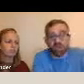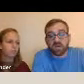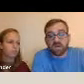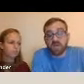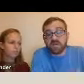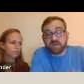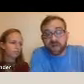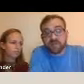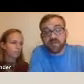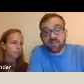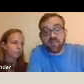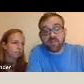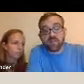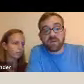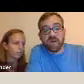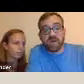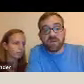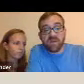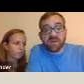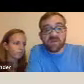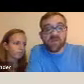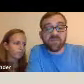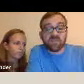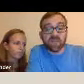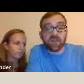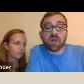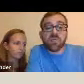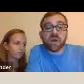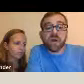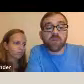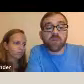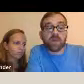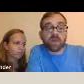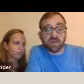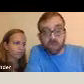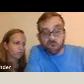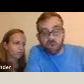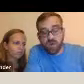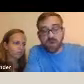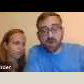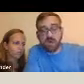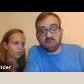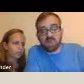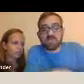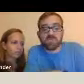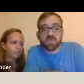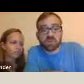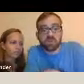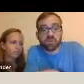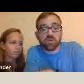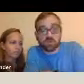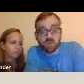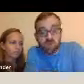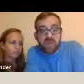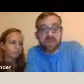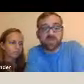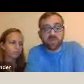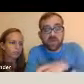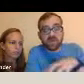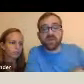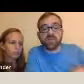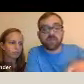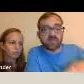So the classes, like I said, they've just been incredibly helpful in both our adjustment to Romania